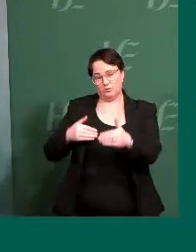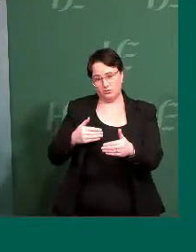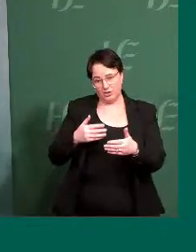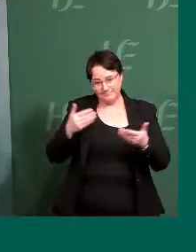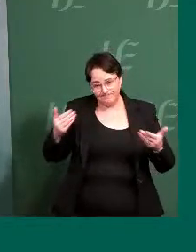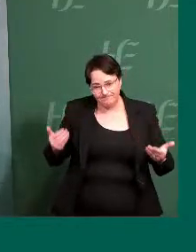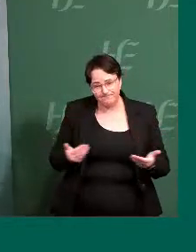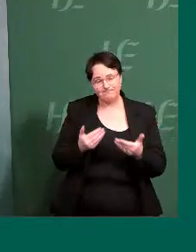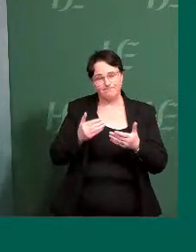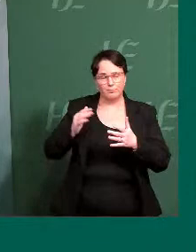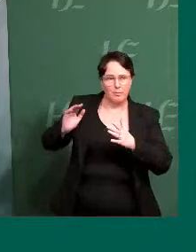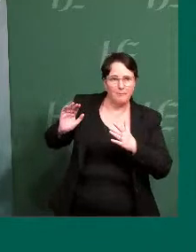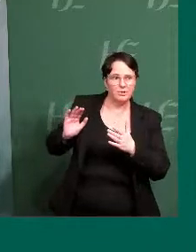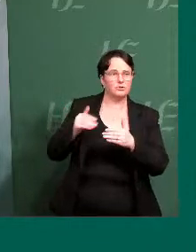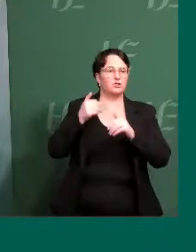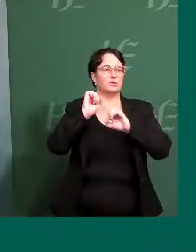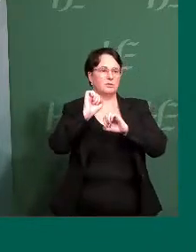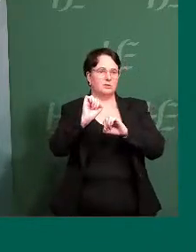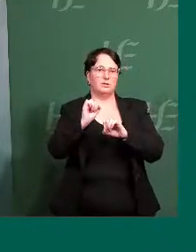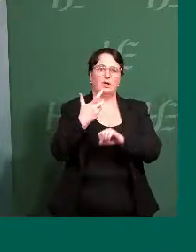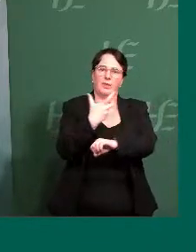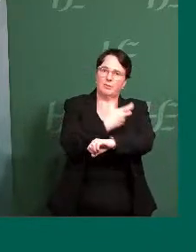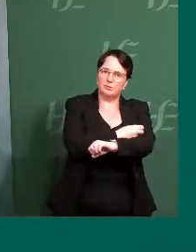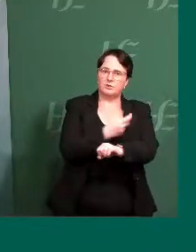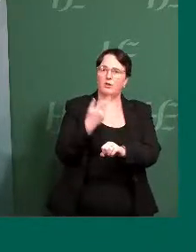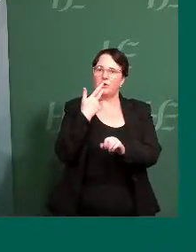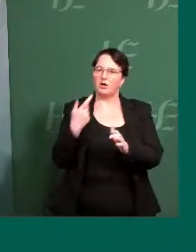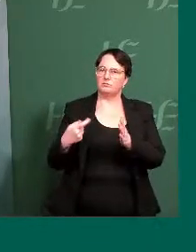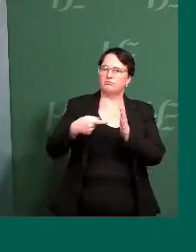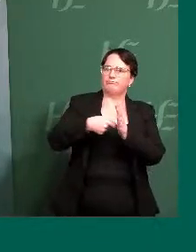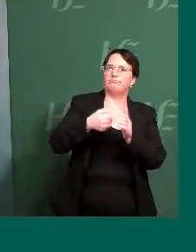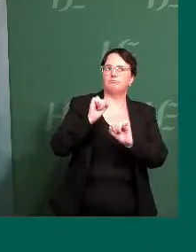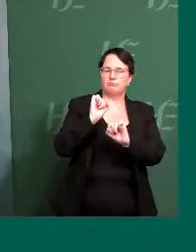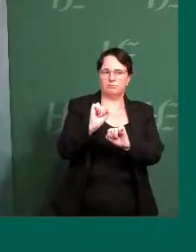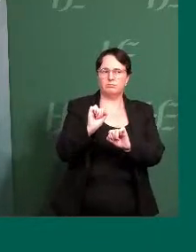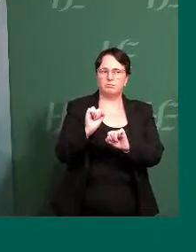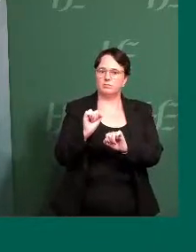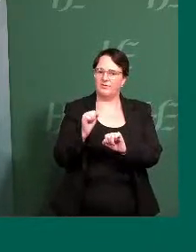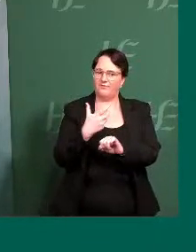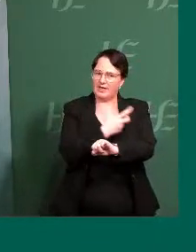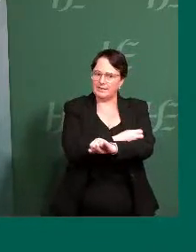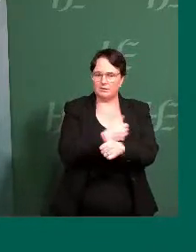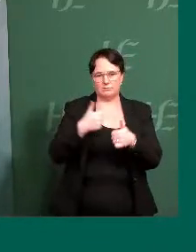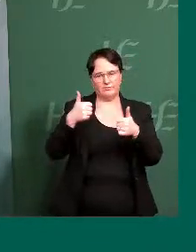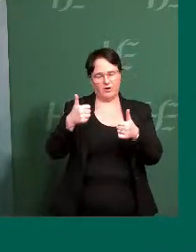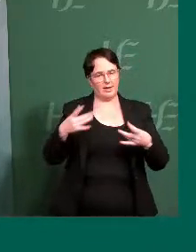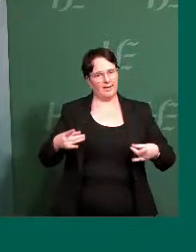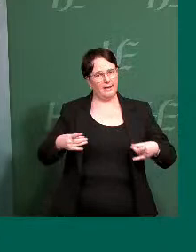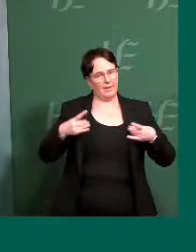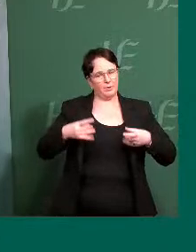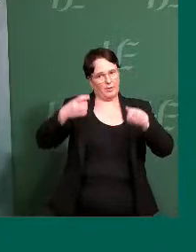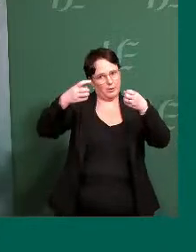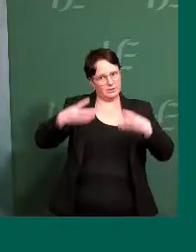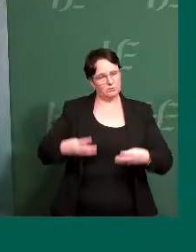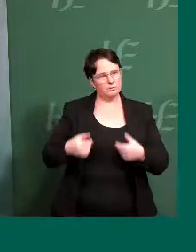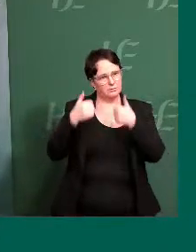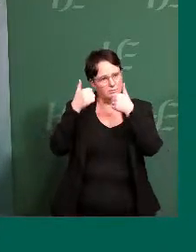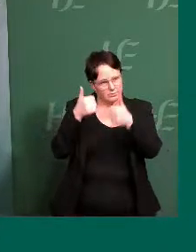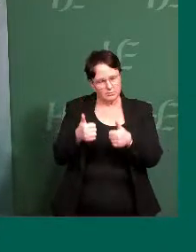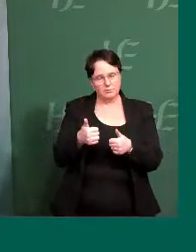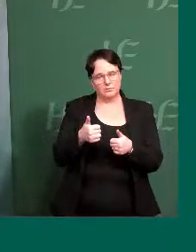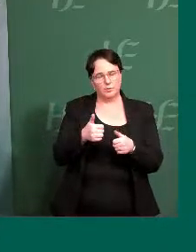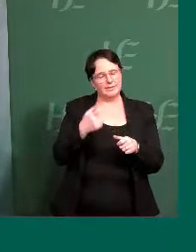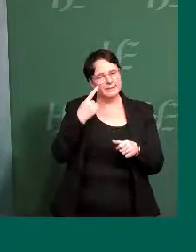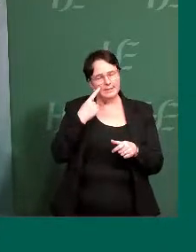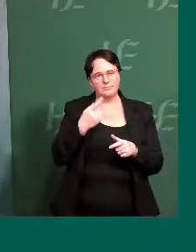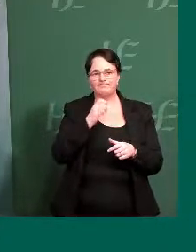very condensed focus on the booster programme were vaccinated, and we're very happy with that outcome. But as I say, we see significant challenges at